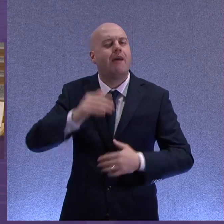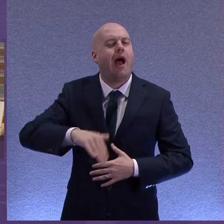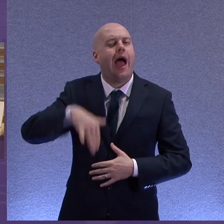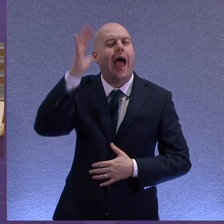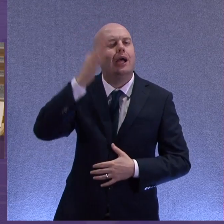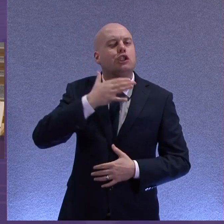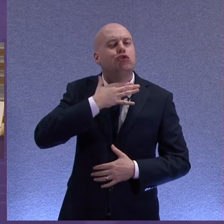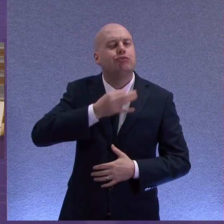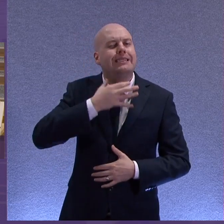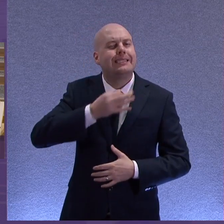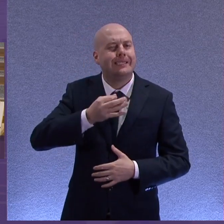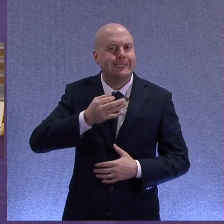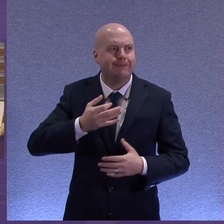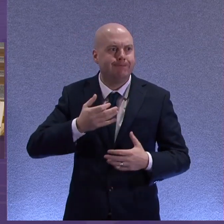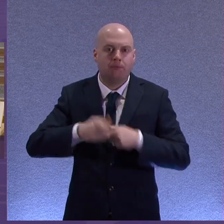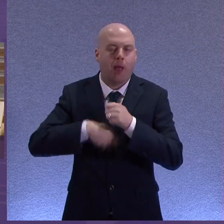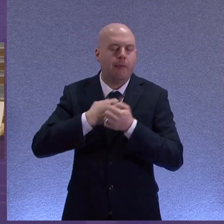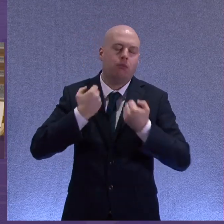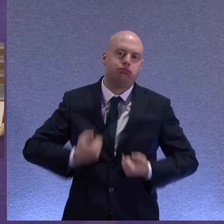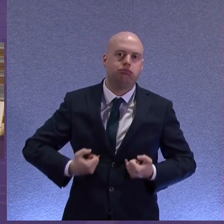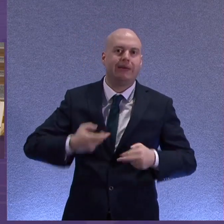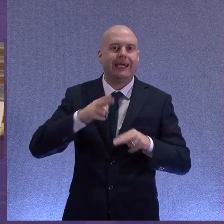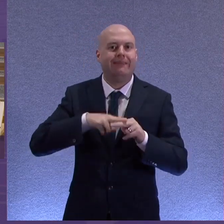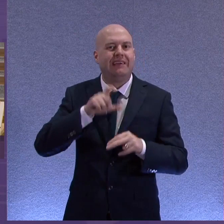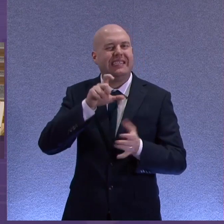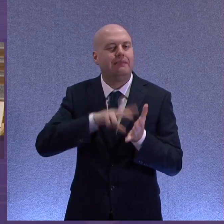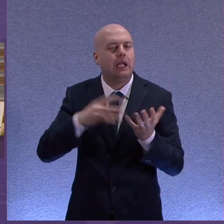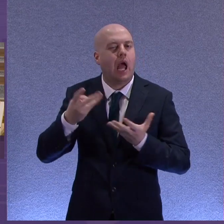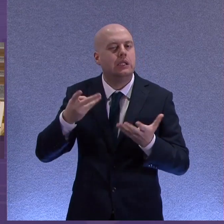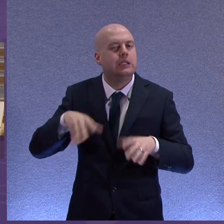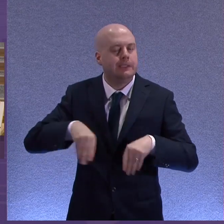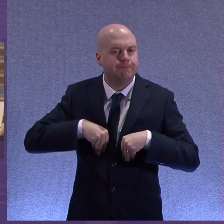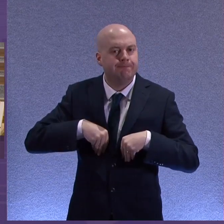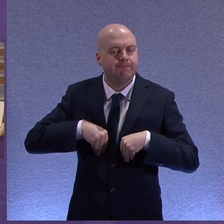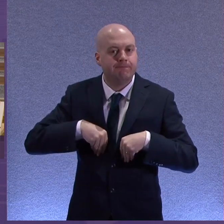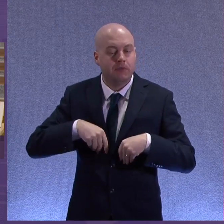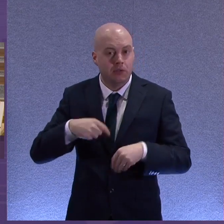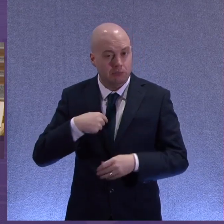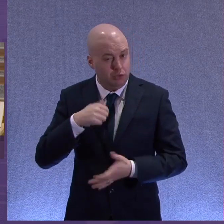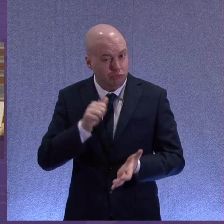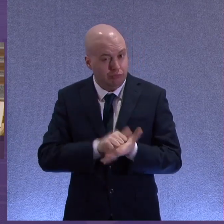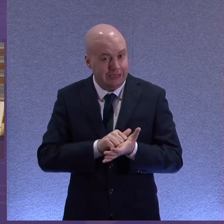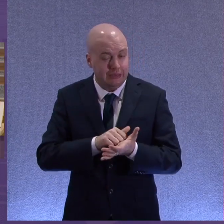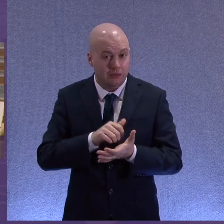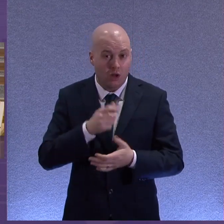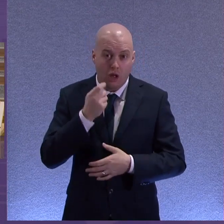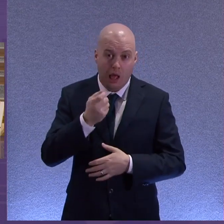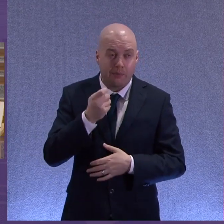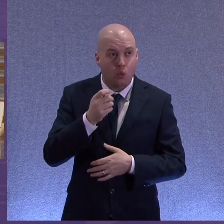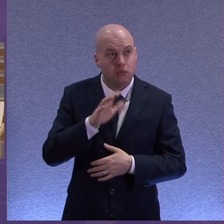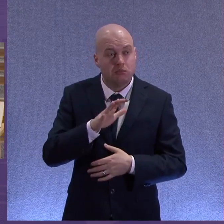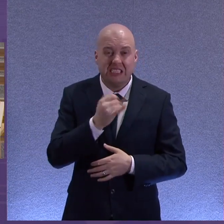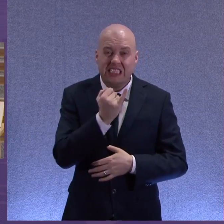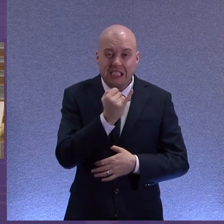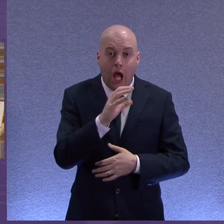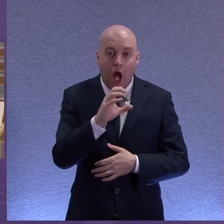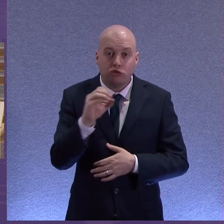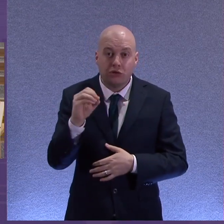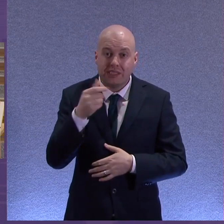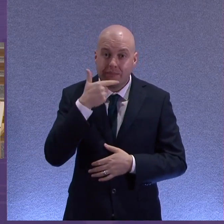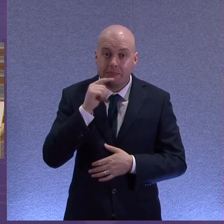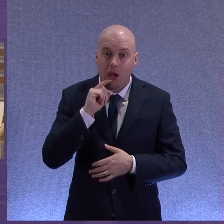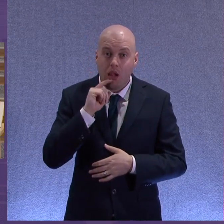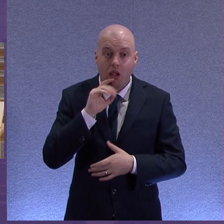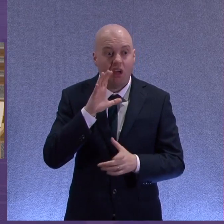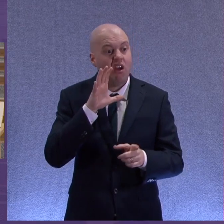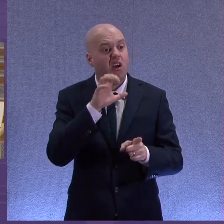those letters? And, you know, we heard today that there's almost 600 confirmed cases in Scotland. What is the community